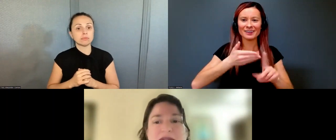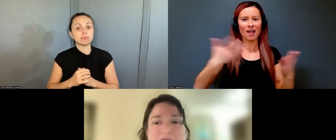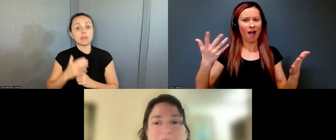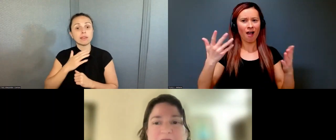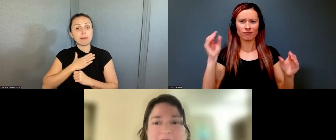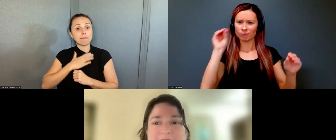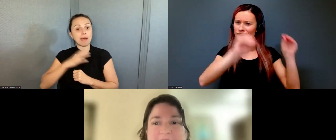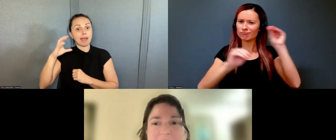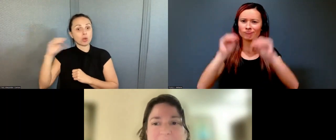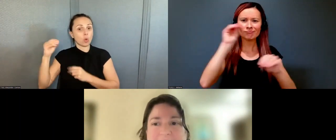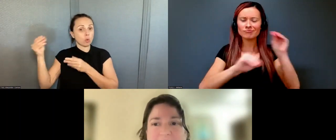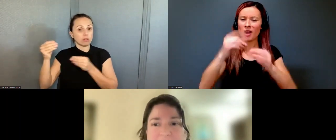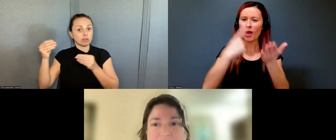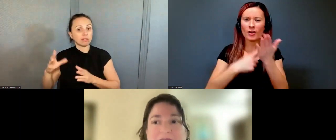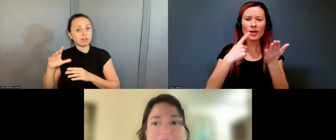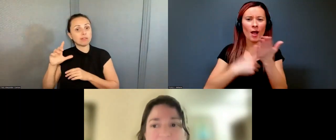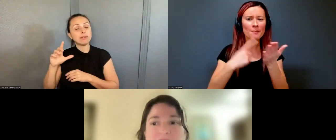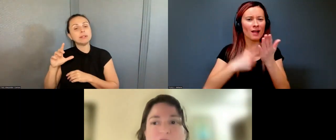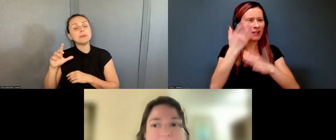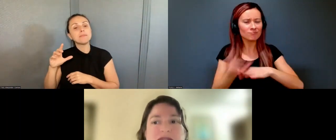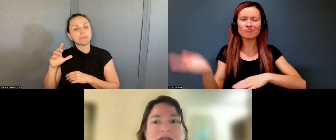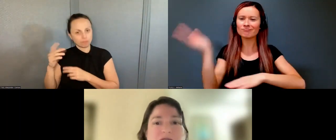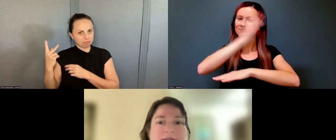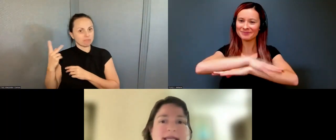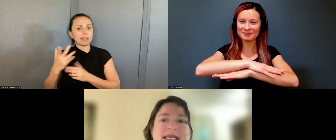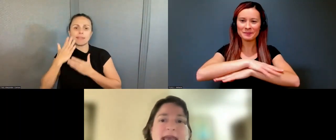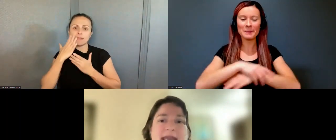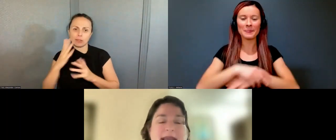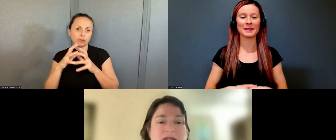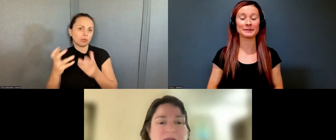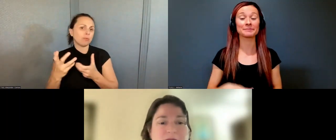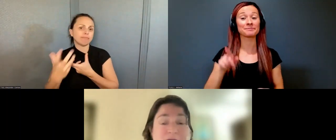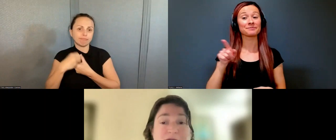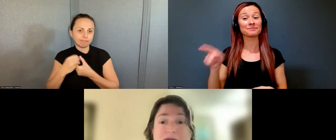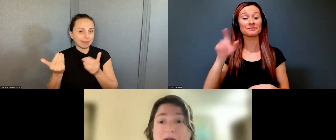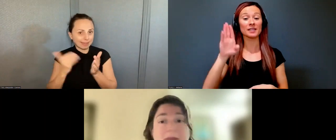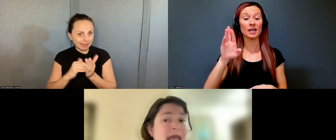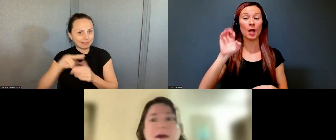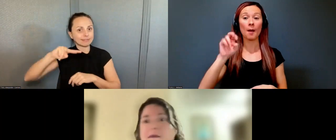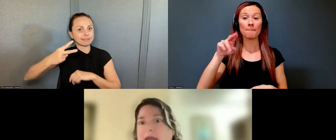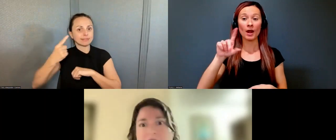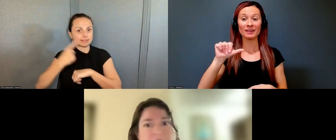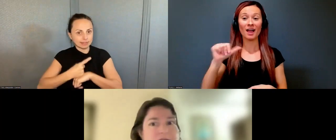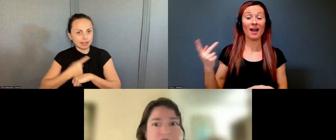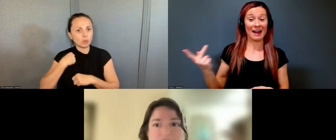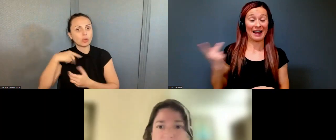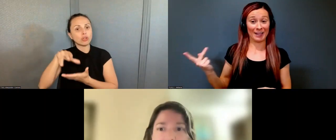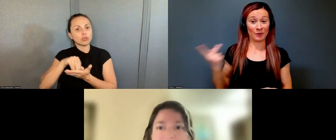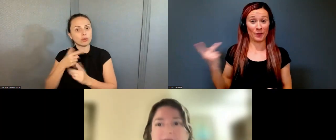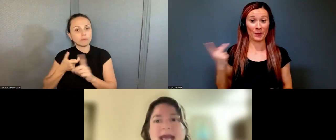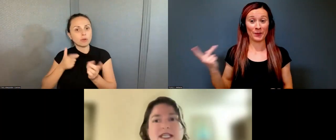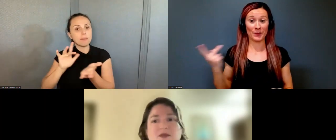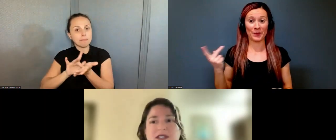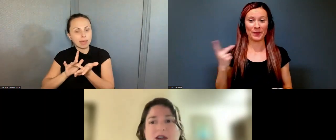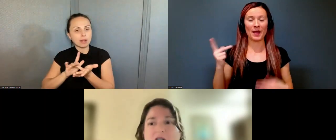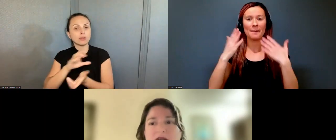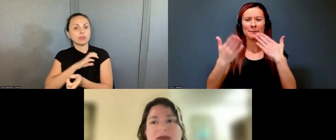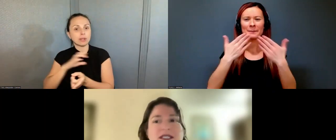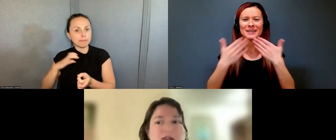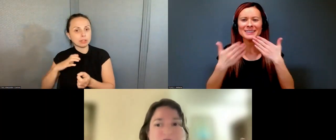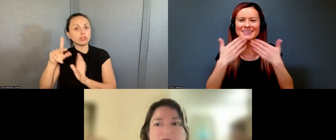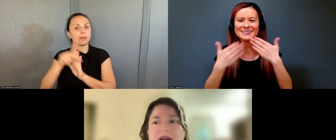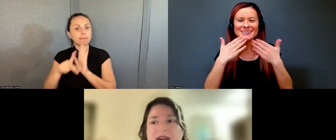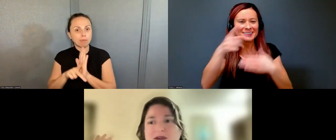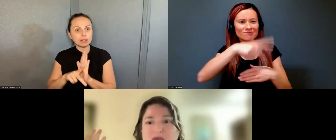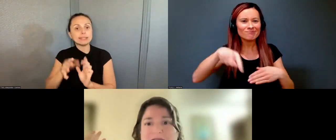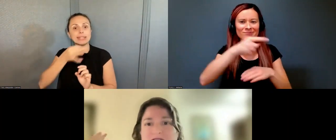My co-convener, Brenda Lenehan, and myself, thank you so much for joining us again as we learn from medical clinicians, policy experts,